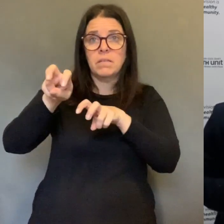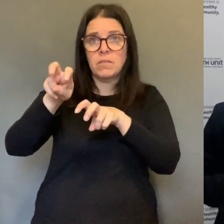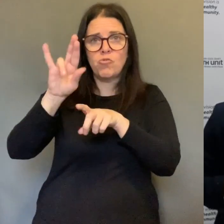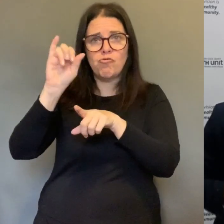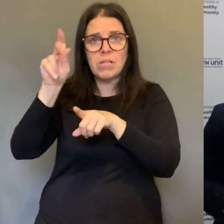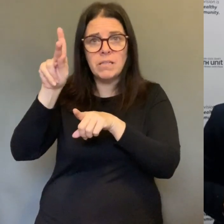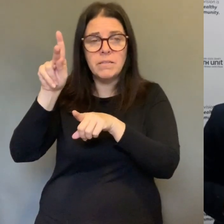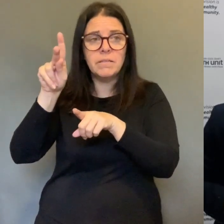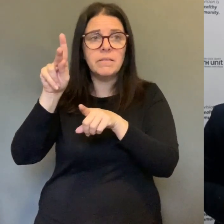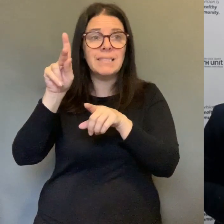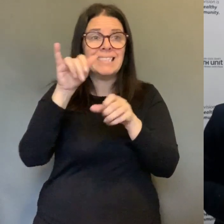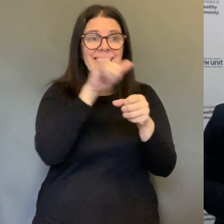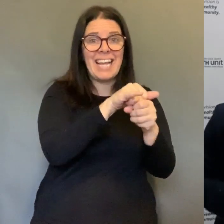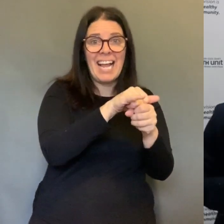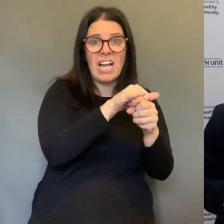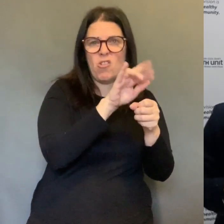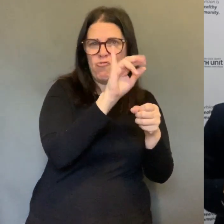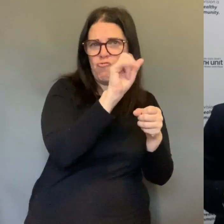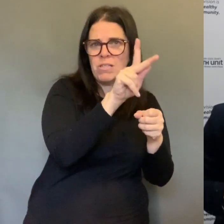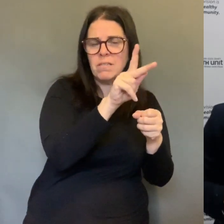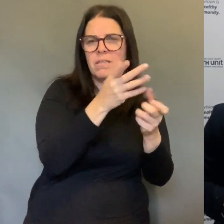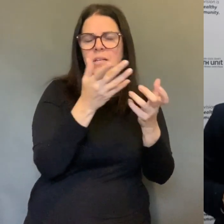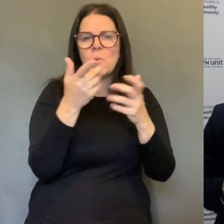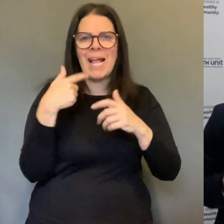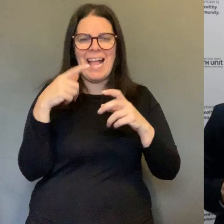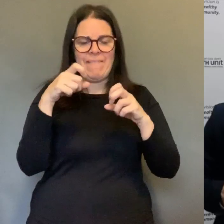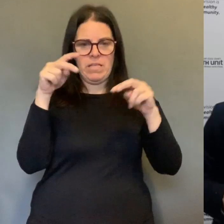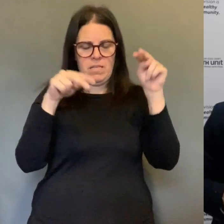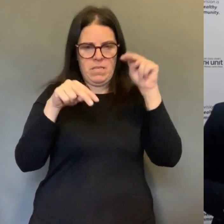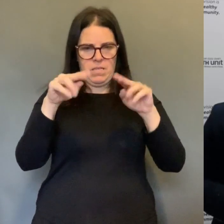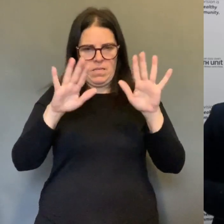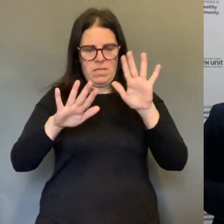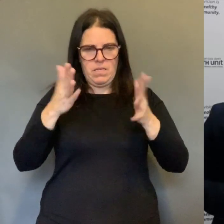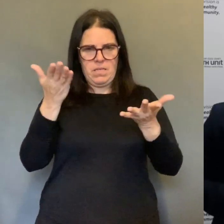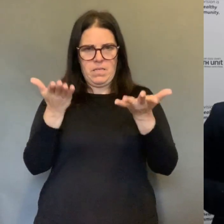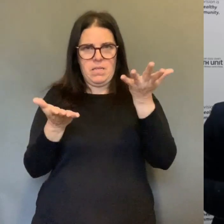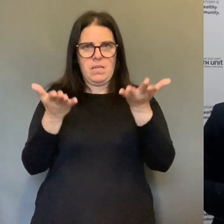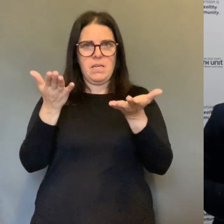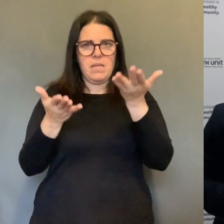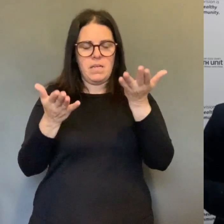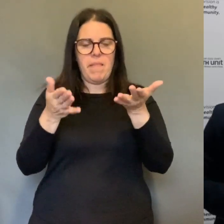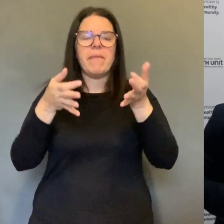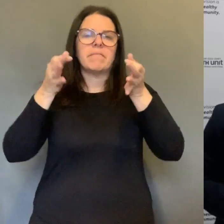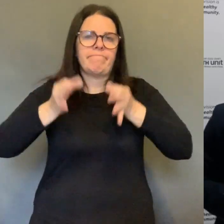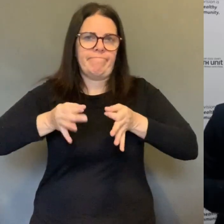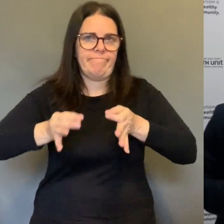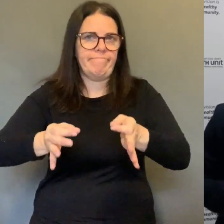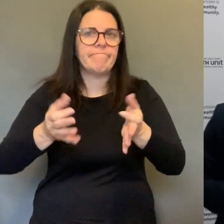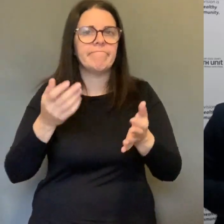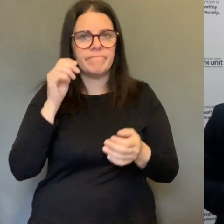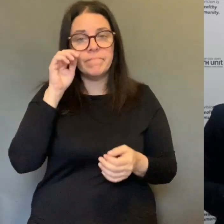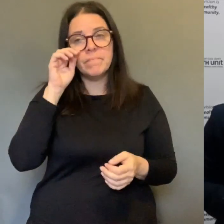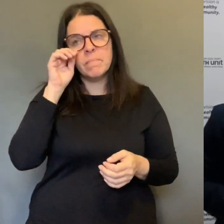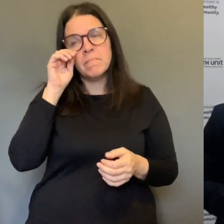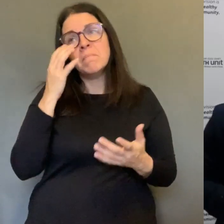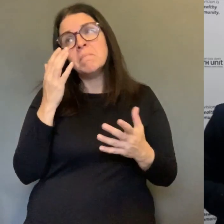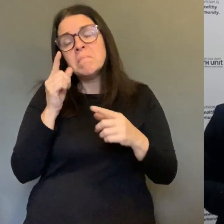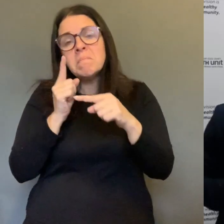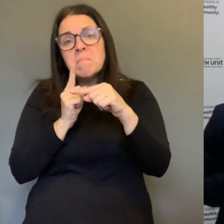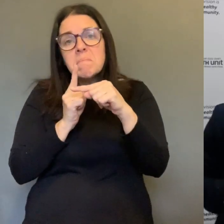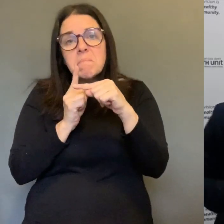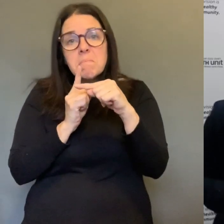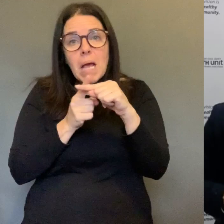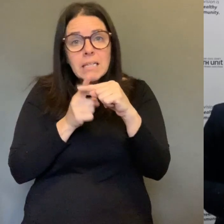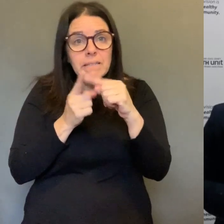we do have a facility that is up and running and ready to receive these patients. The hospital occupancy